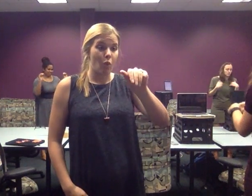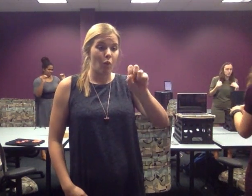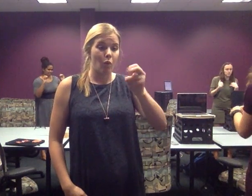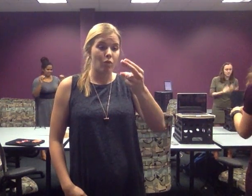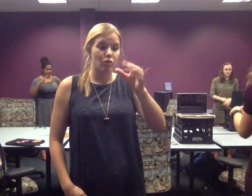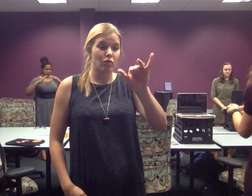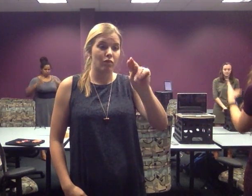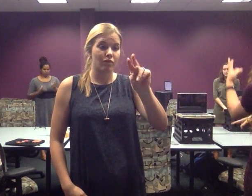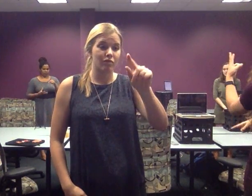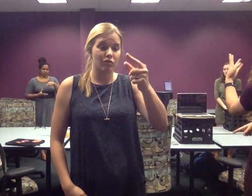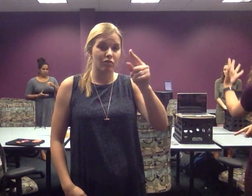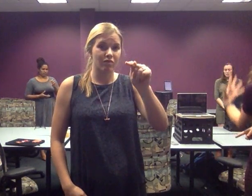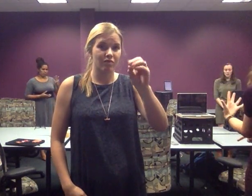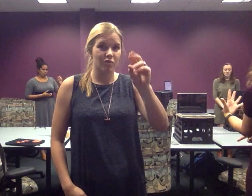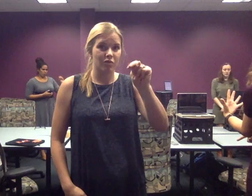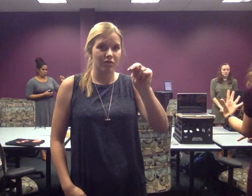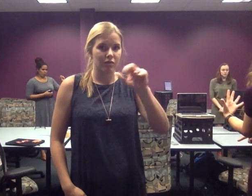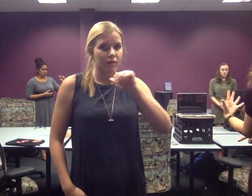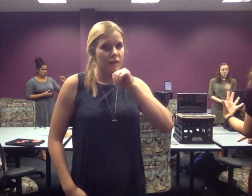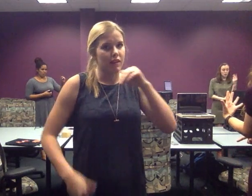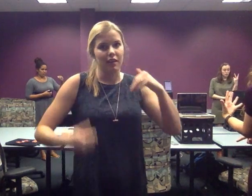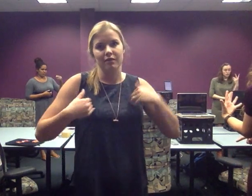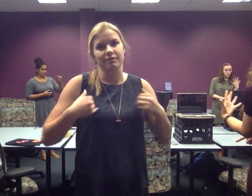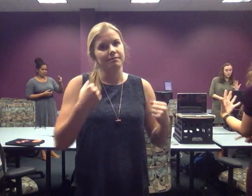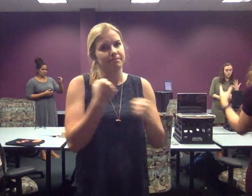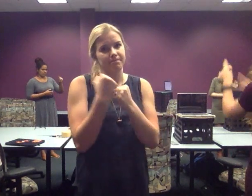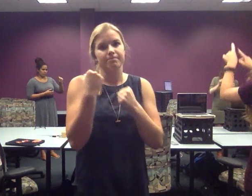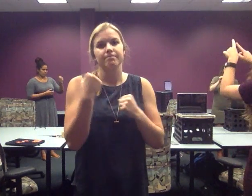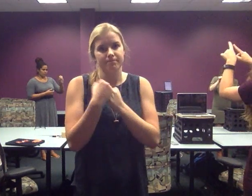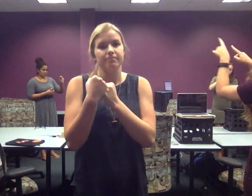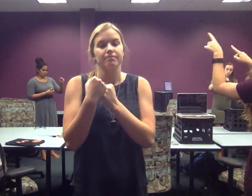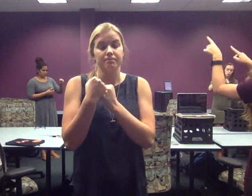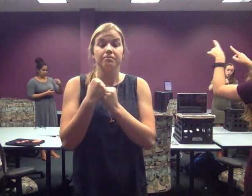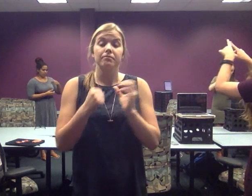2/5, we'll put lines through those 2/5.